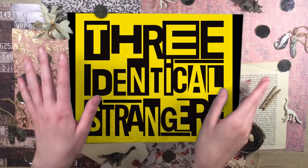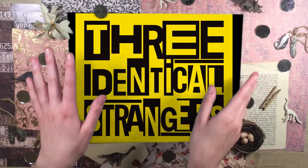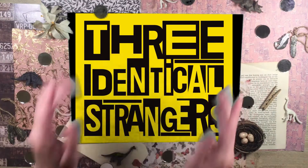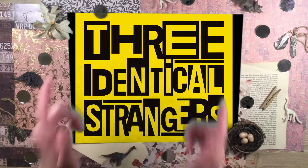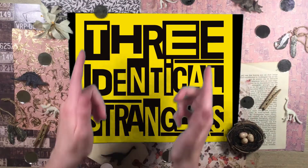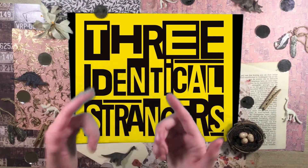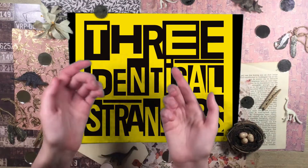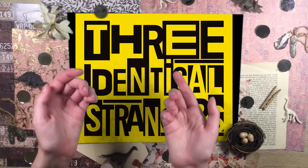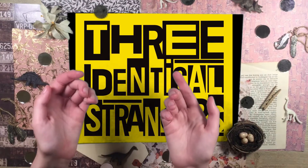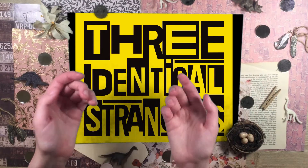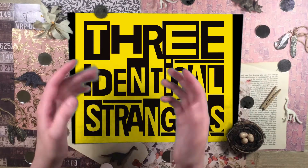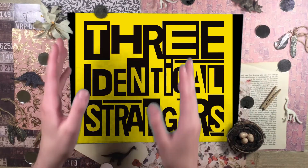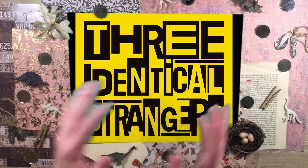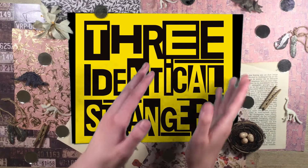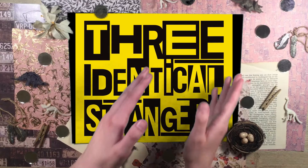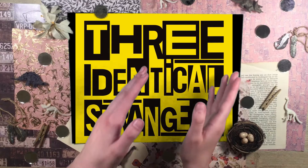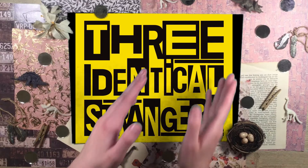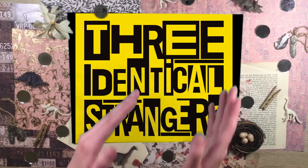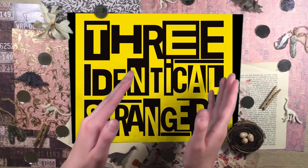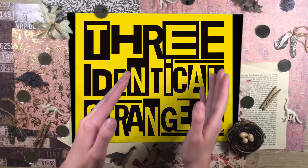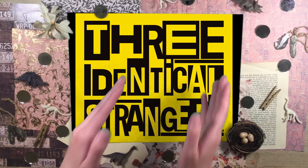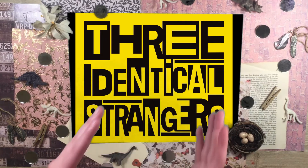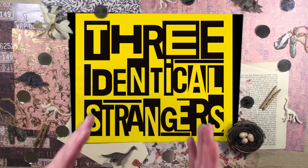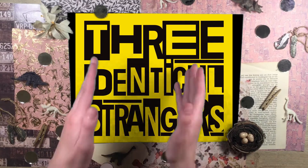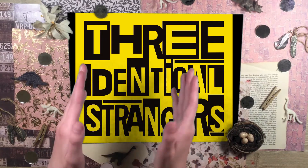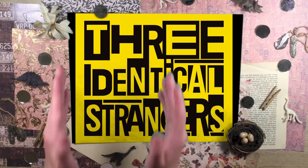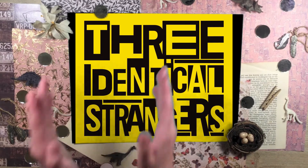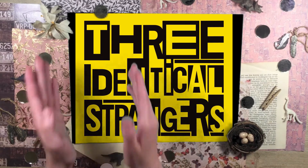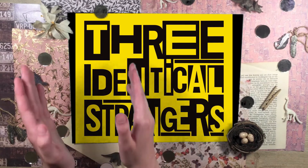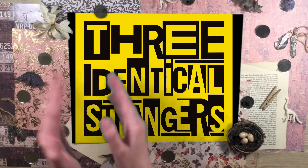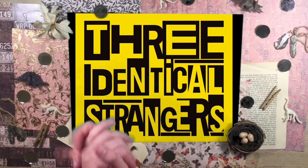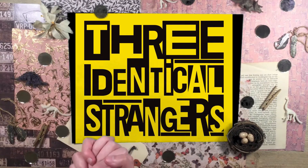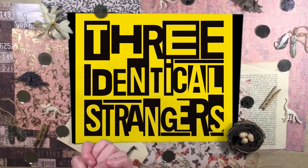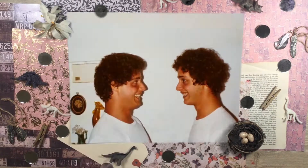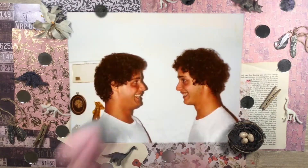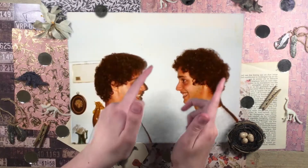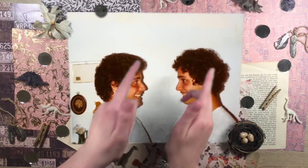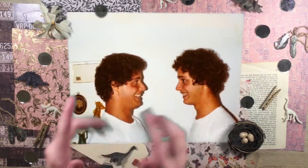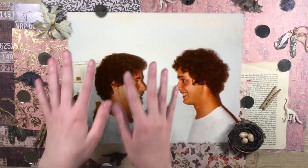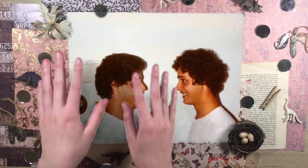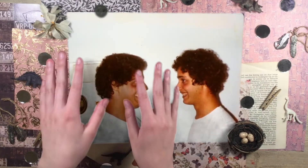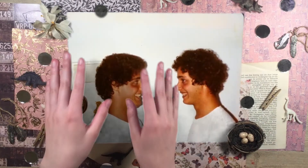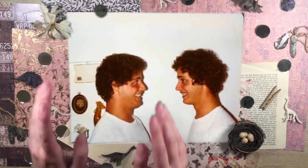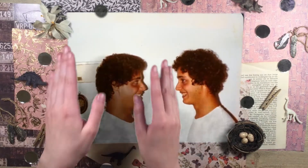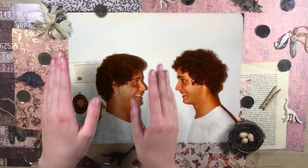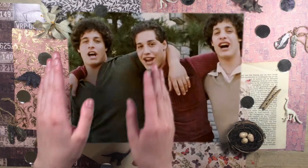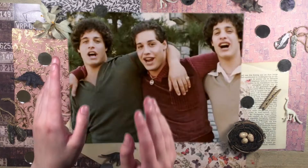took a second look at and brought a second life to the story in The Unanswered Questions. Three Identical Strangers is about triplets,